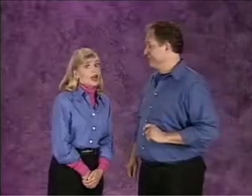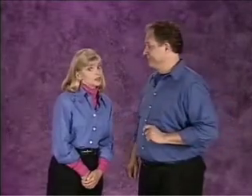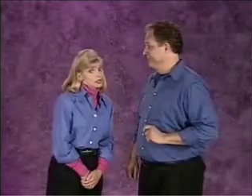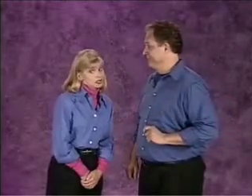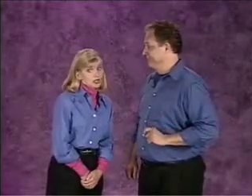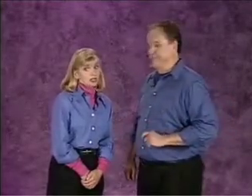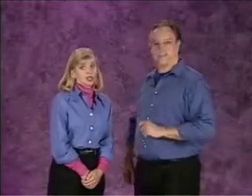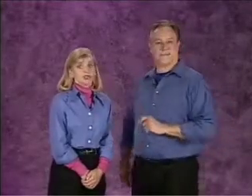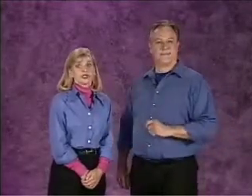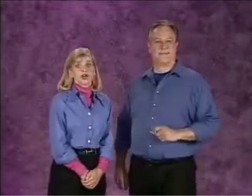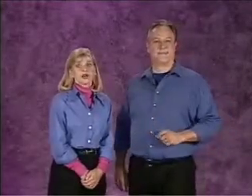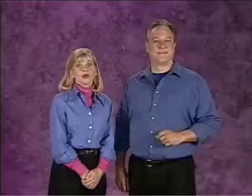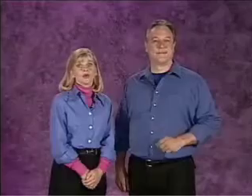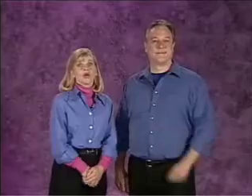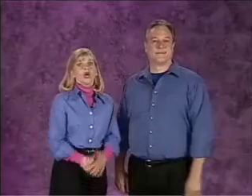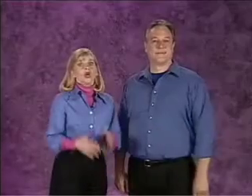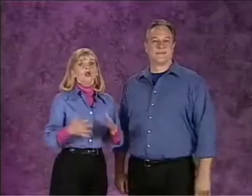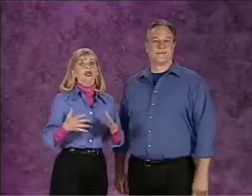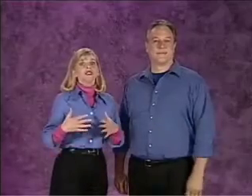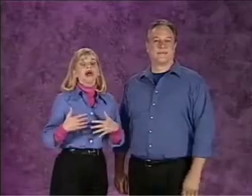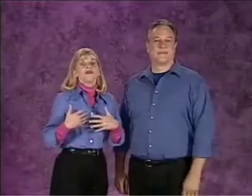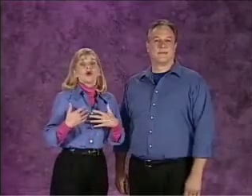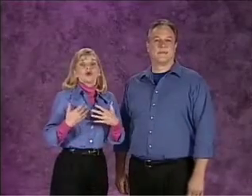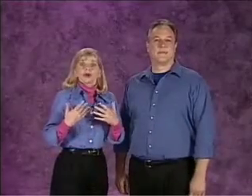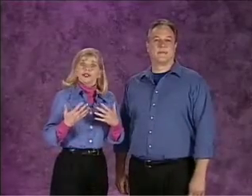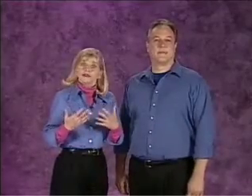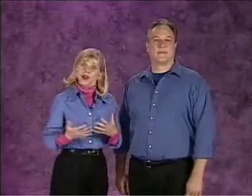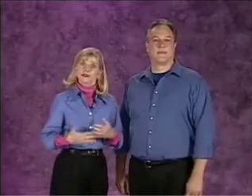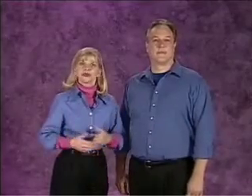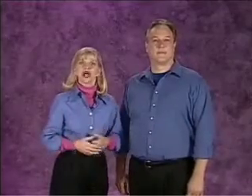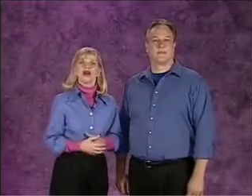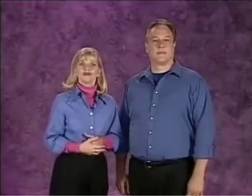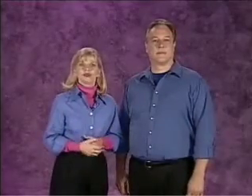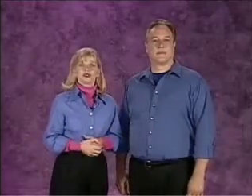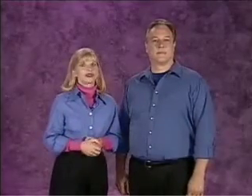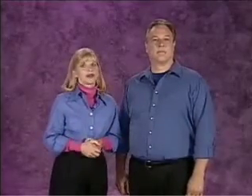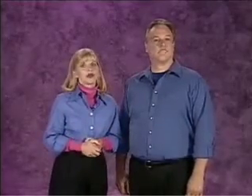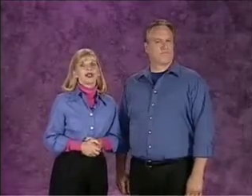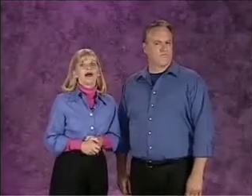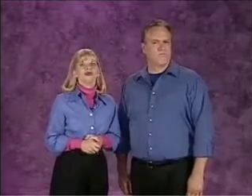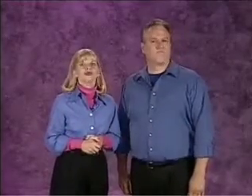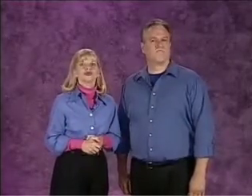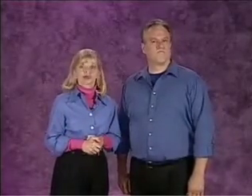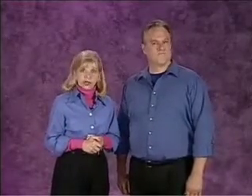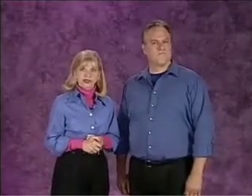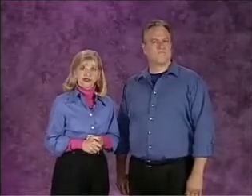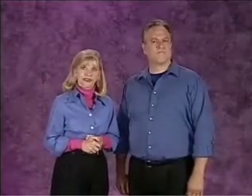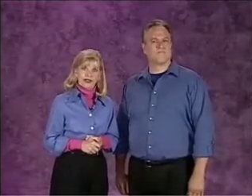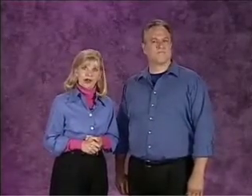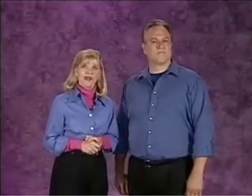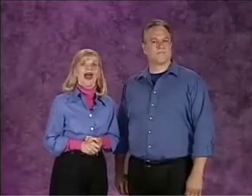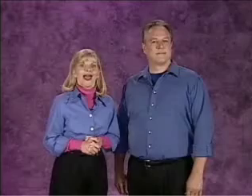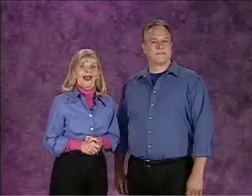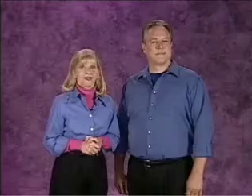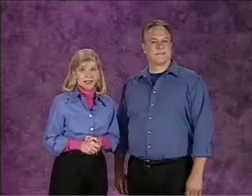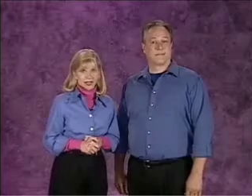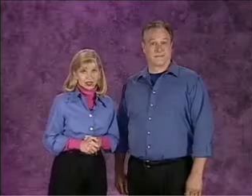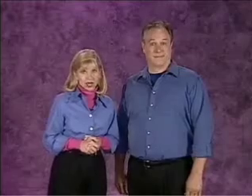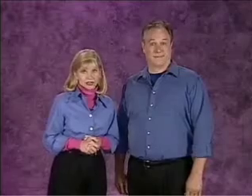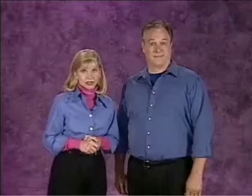At this stage in your signing career, you need to have already developed a confidence that will allow you to trust yourself and take chances